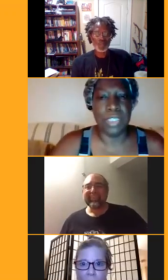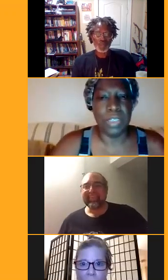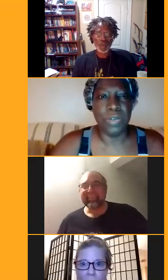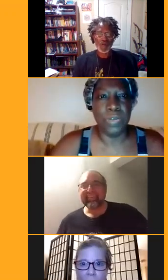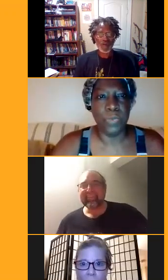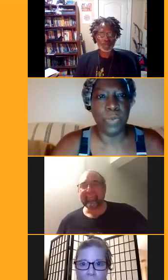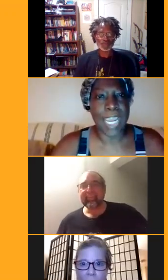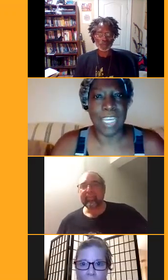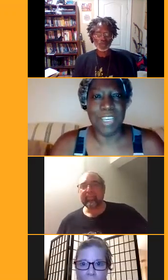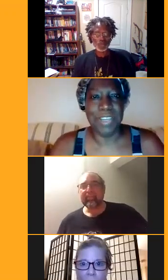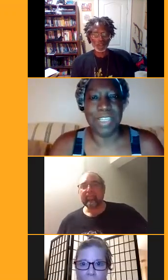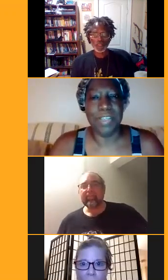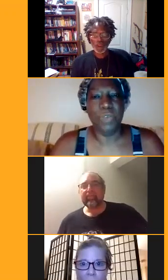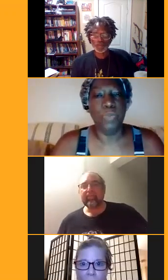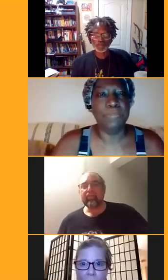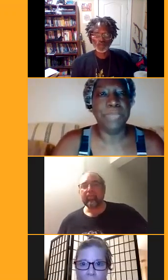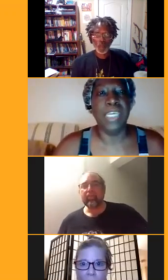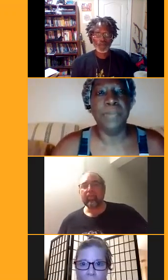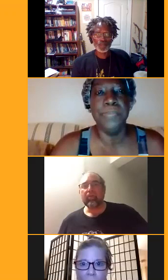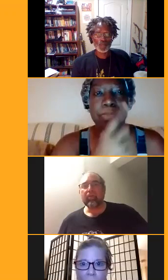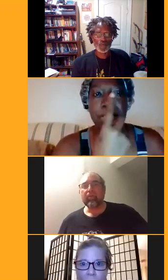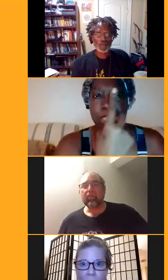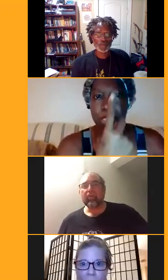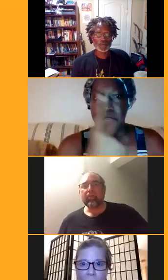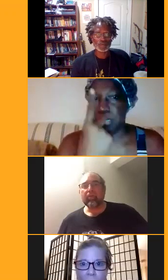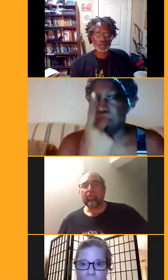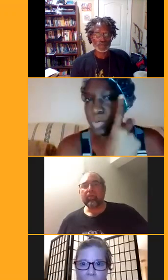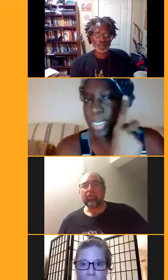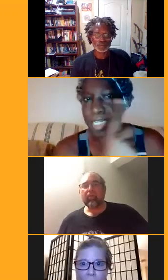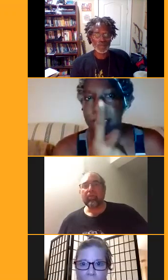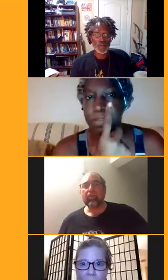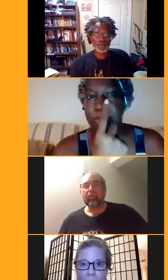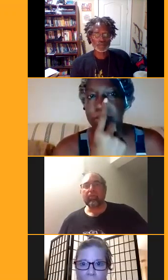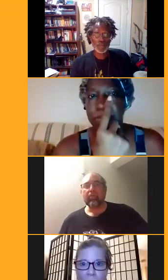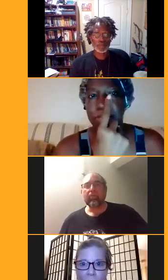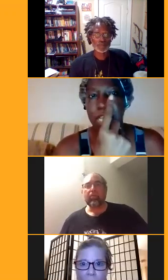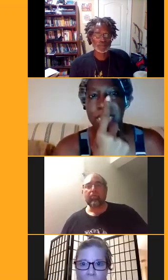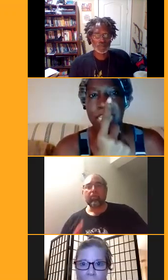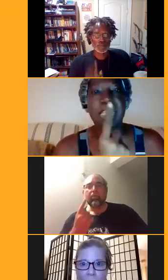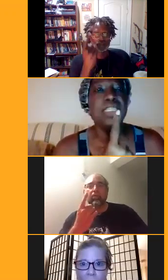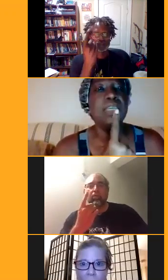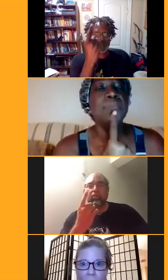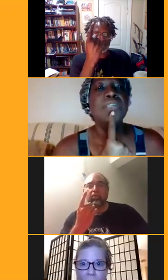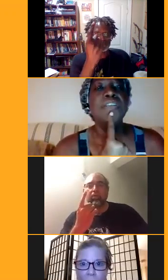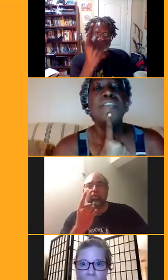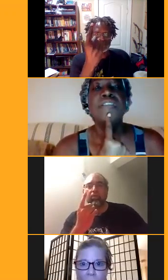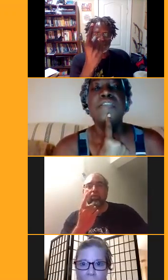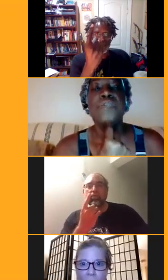Okay, so red would be your number one dominant